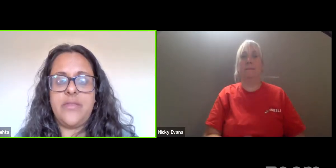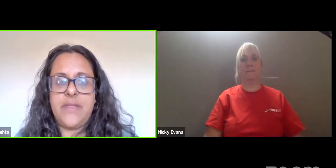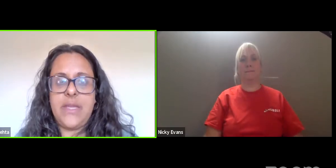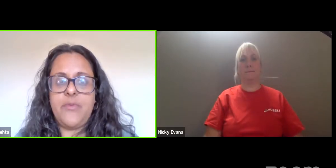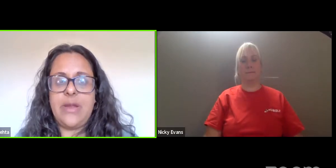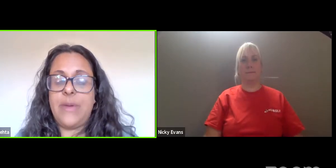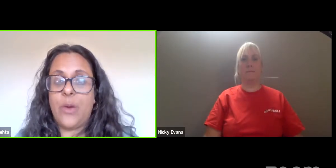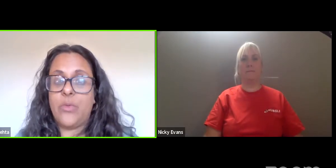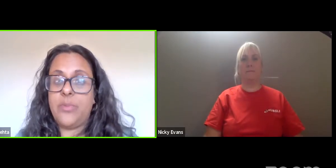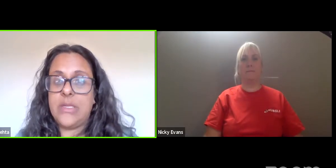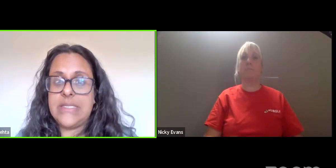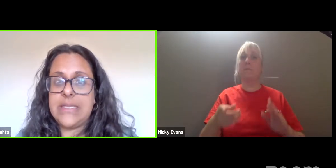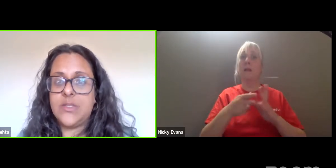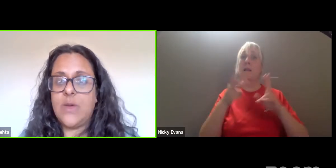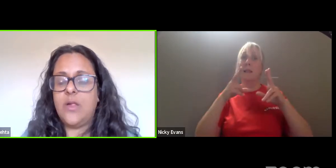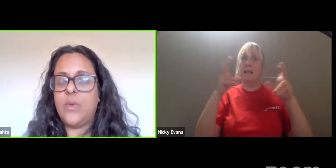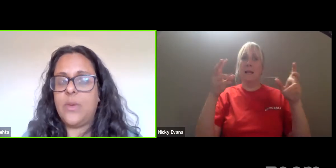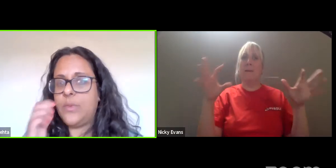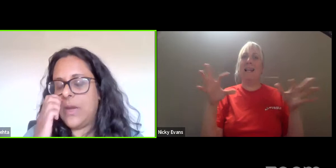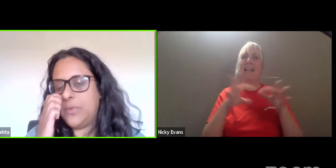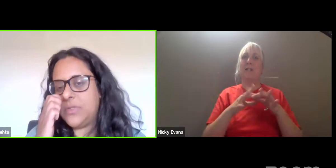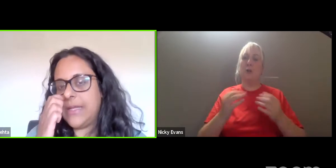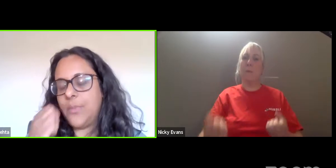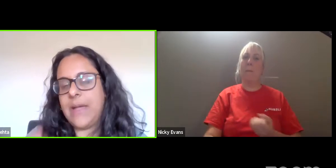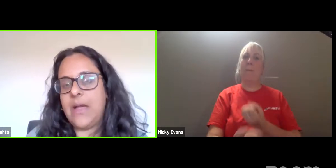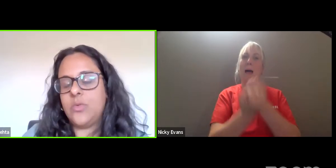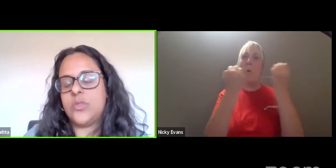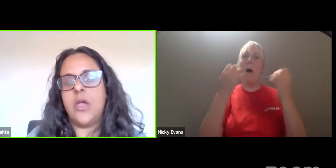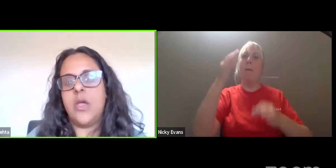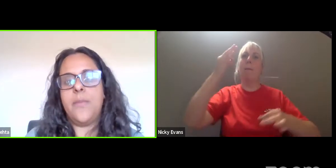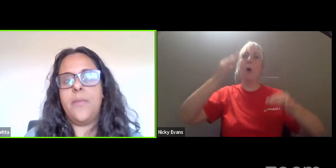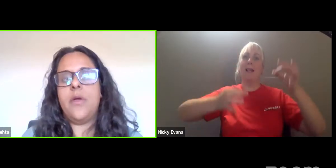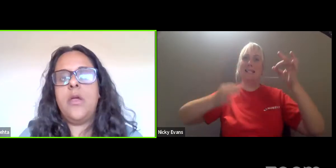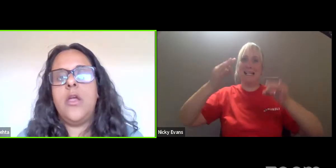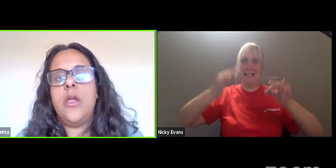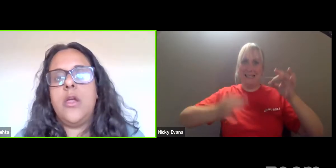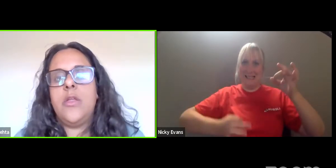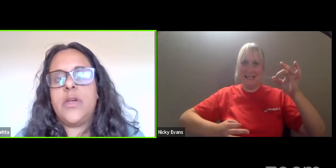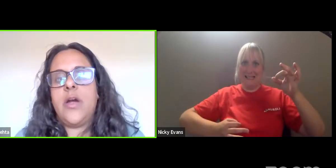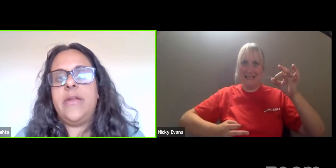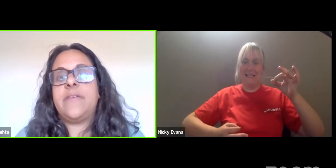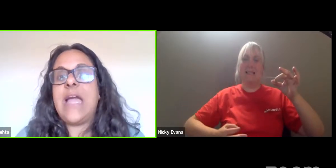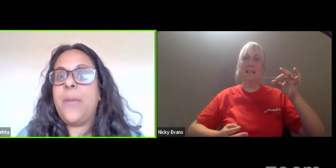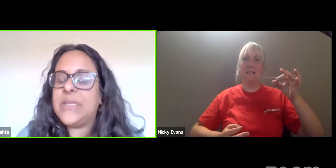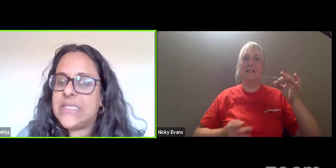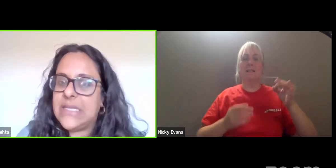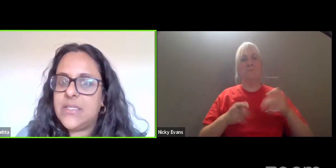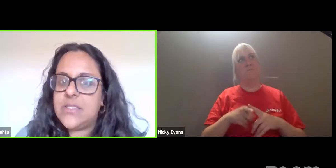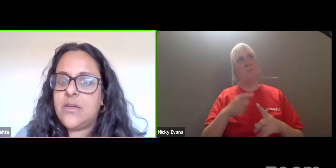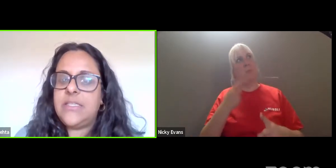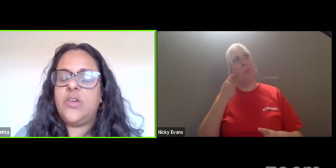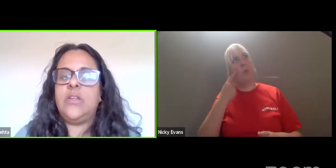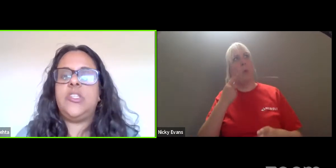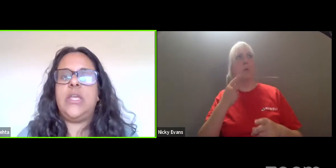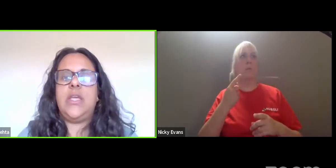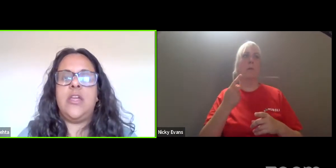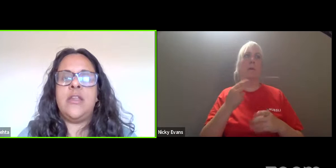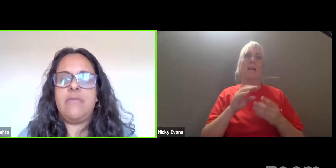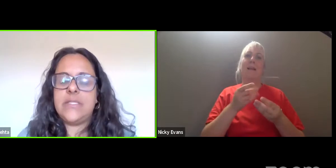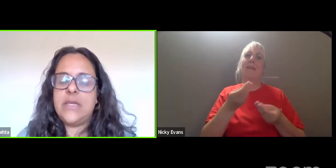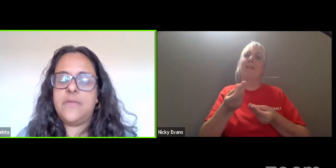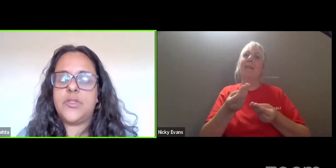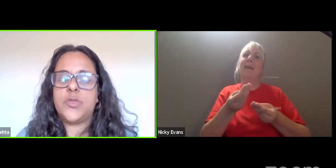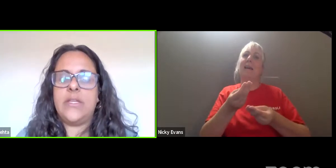There was another theme around power in politics as well, where we were able to think about the kind of capitalist ideology